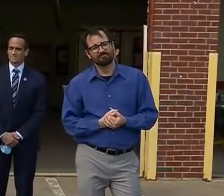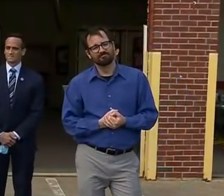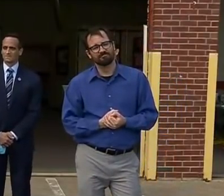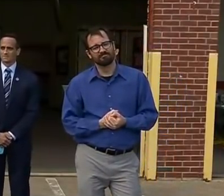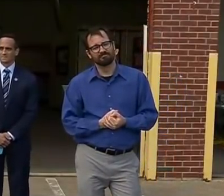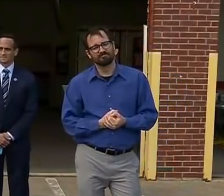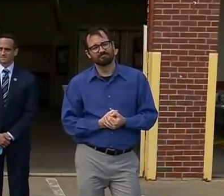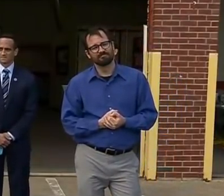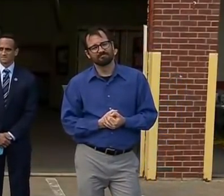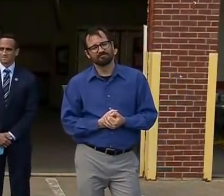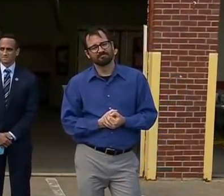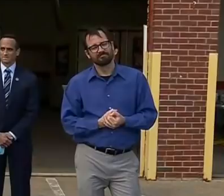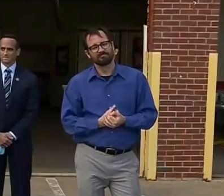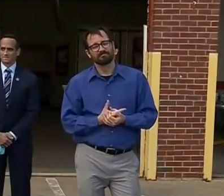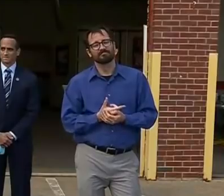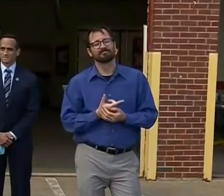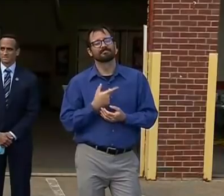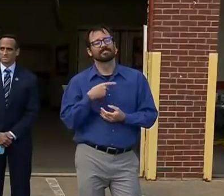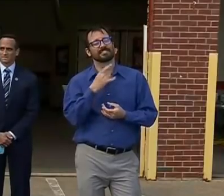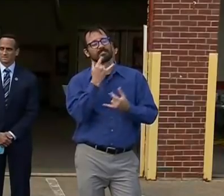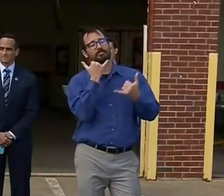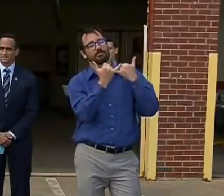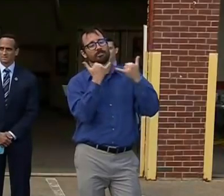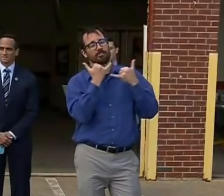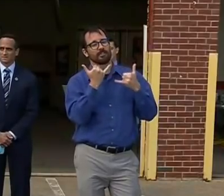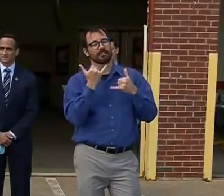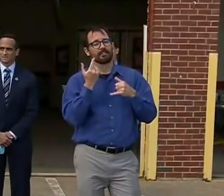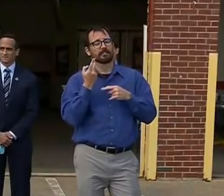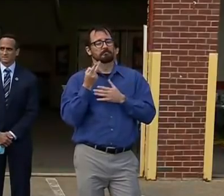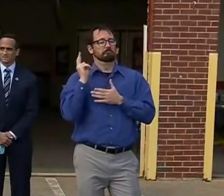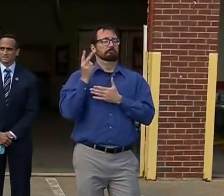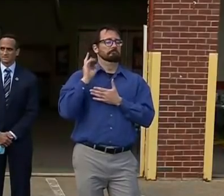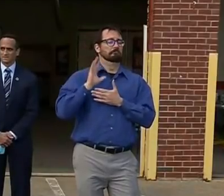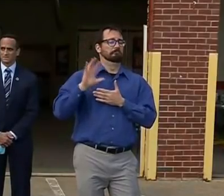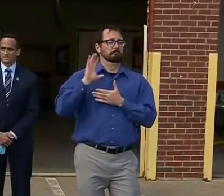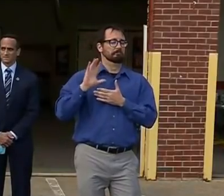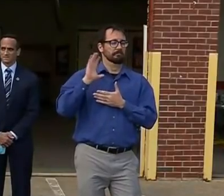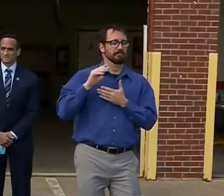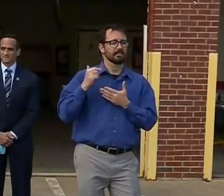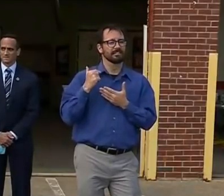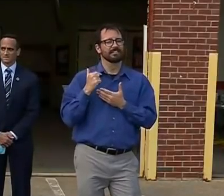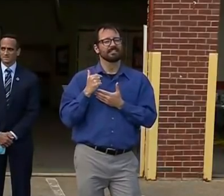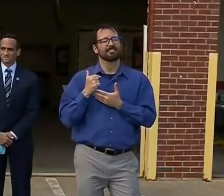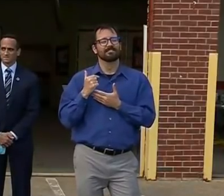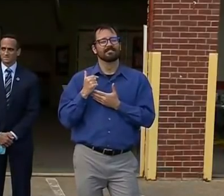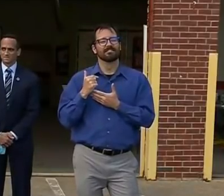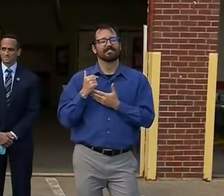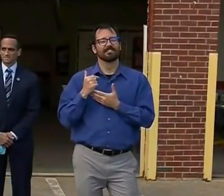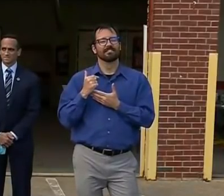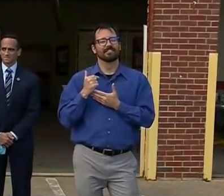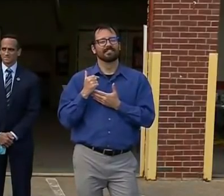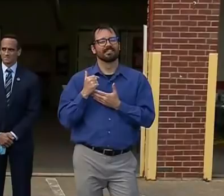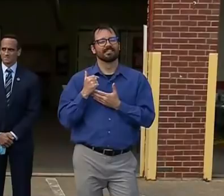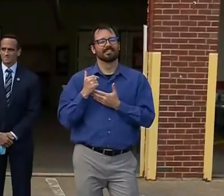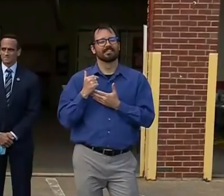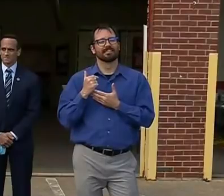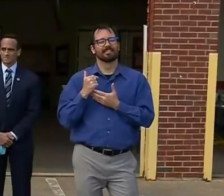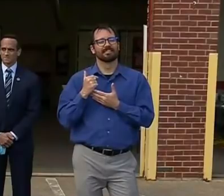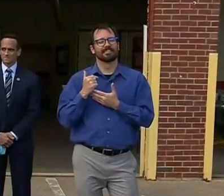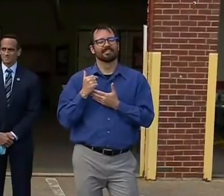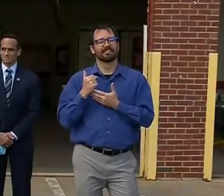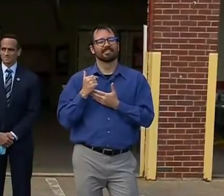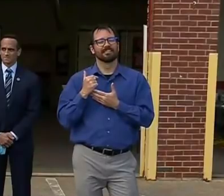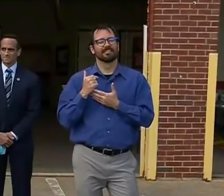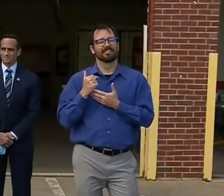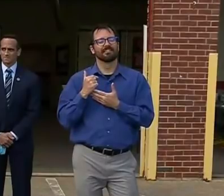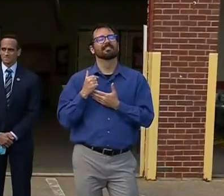based on us committing to use the system. There was no exchange of money of any kind. And now that the